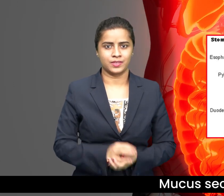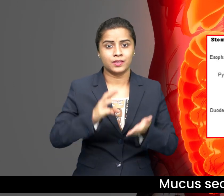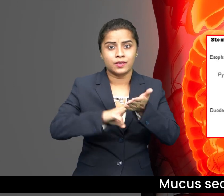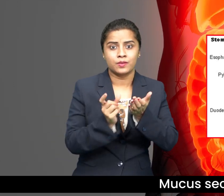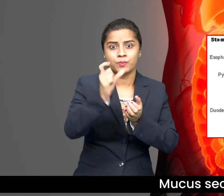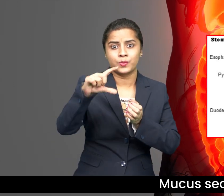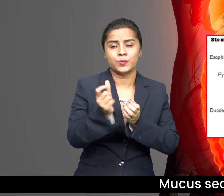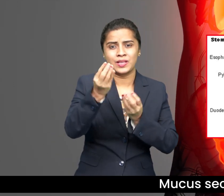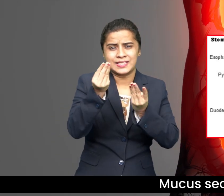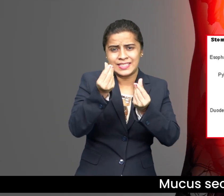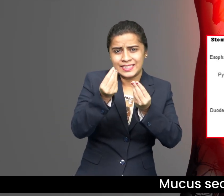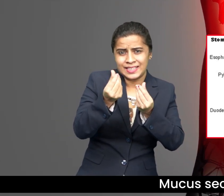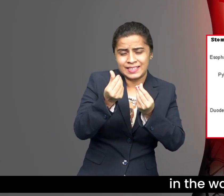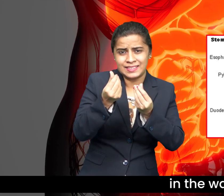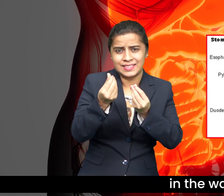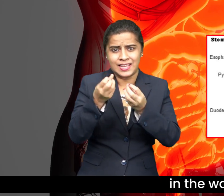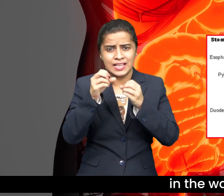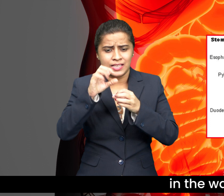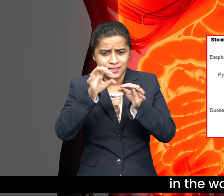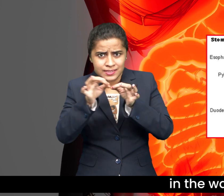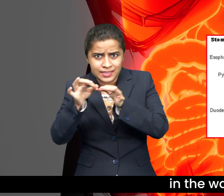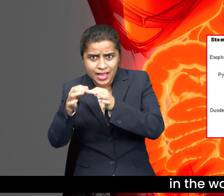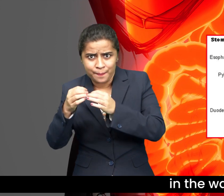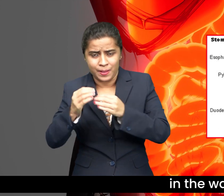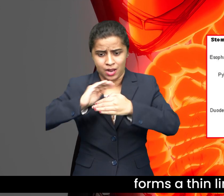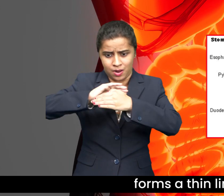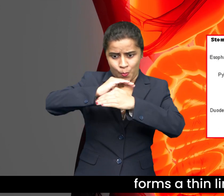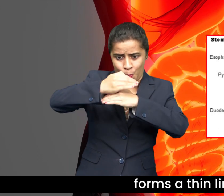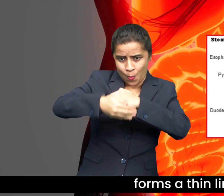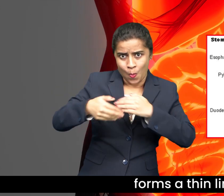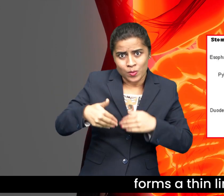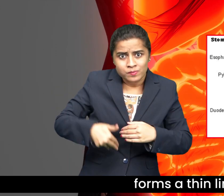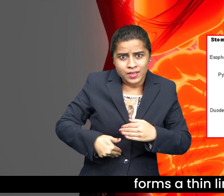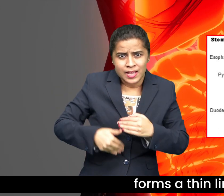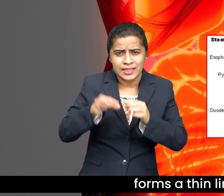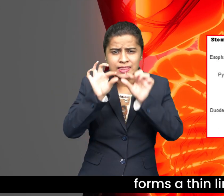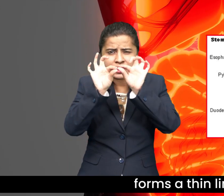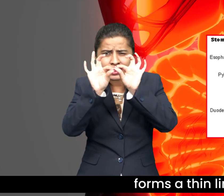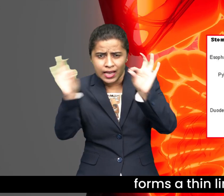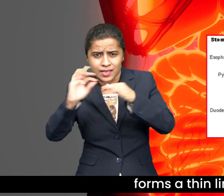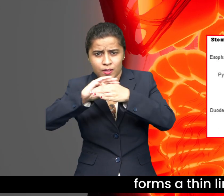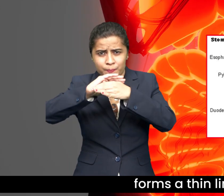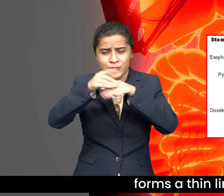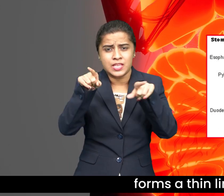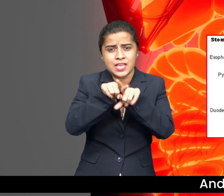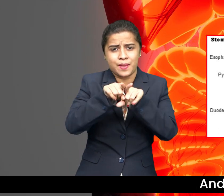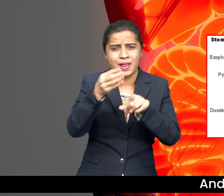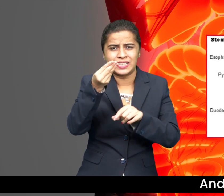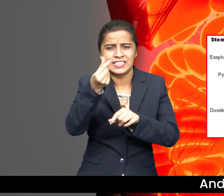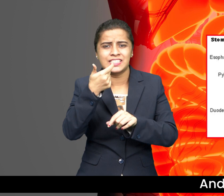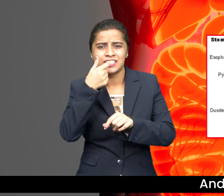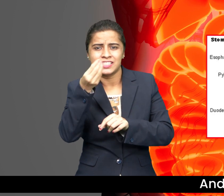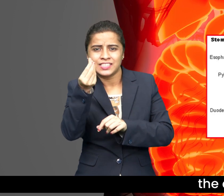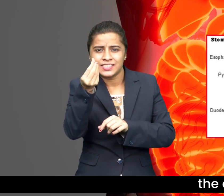Mucus secreted by some cells in the walls of the stomach forms a thin lining like petroleum jelly, and